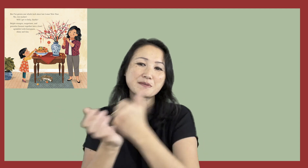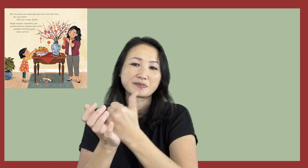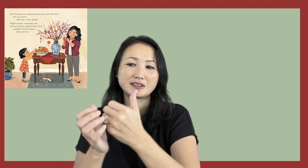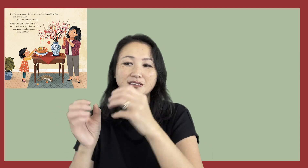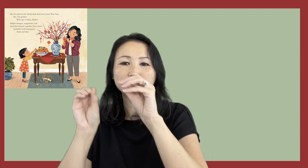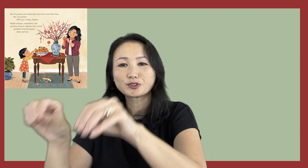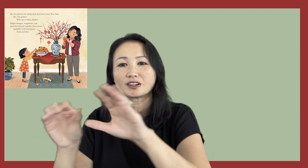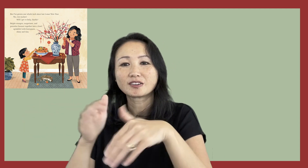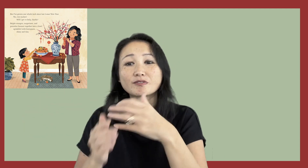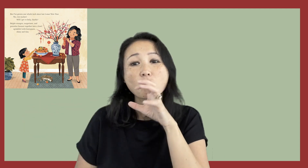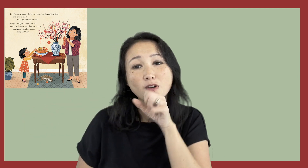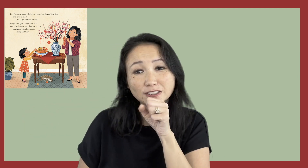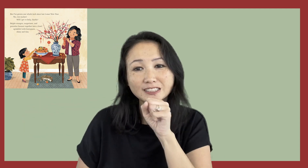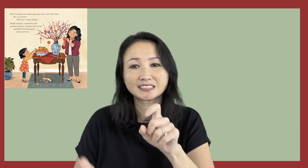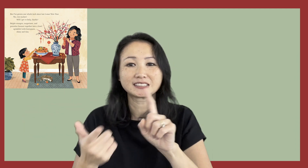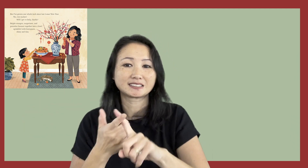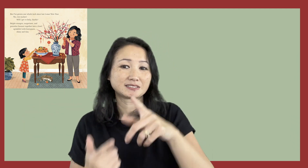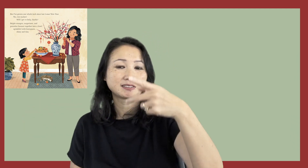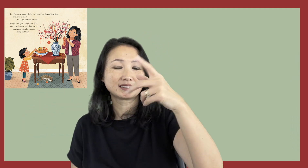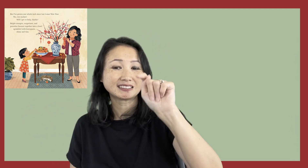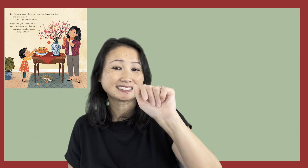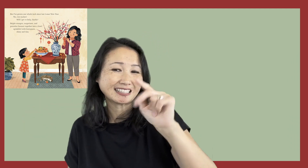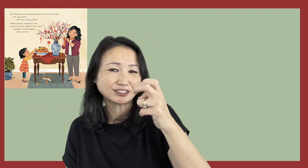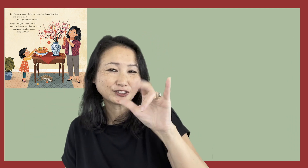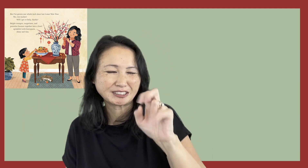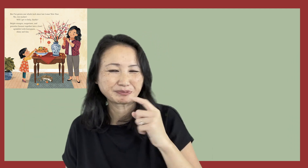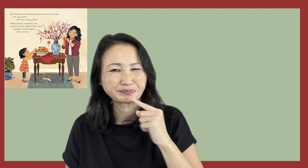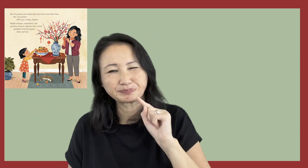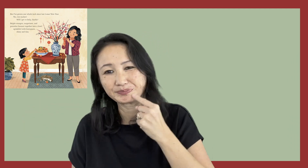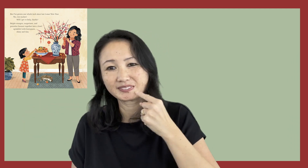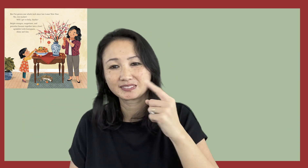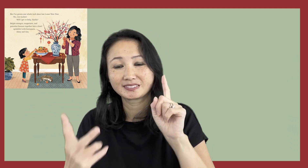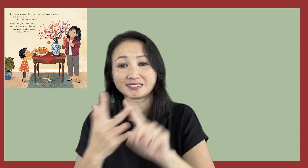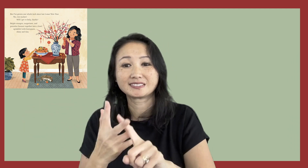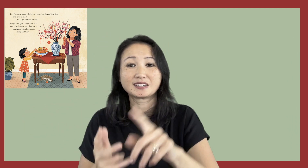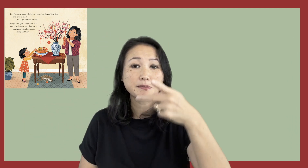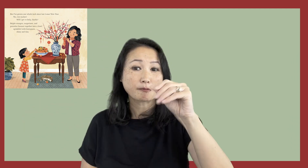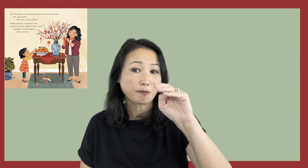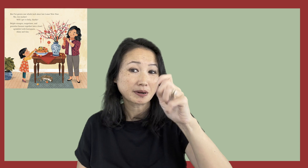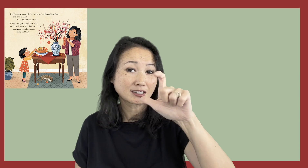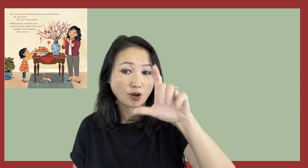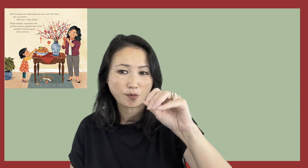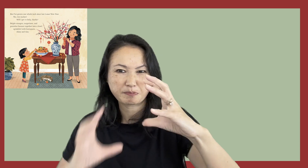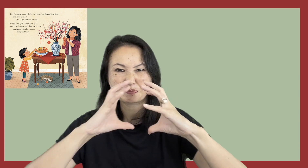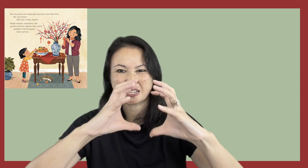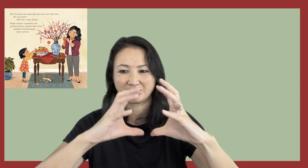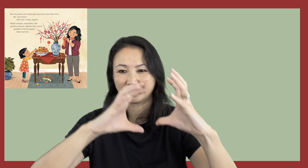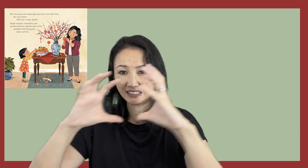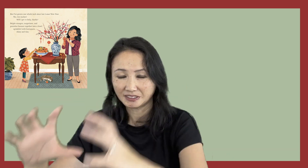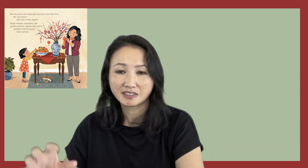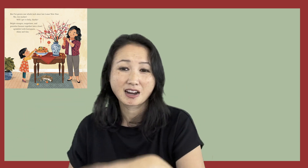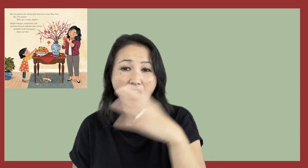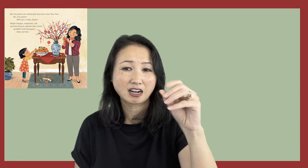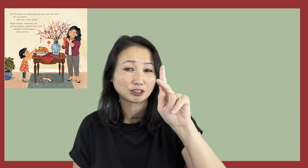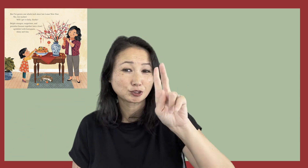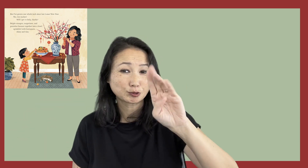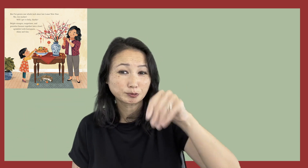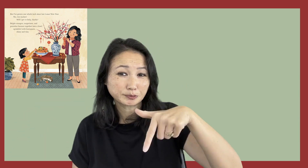Well, there's bright oranges, tangerines, and pomelos bounced together in a